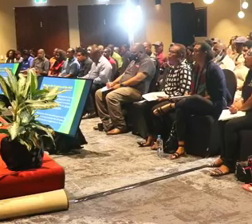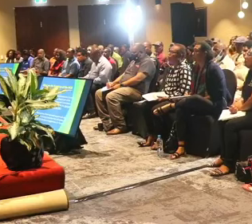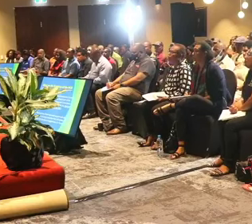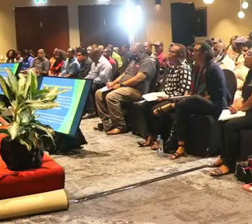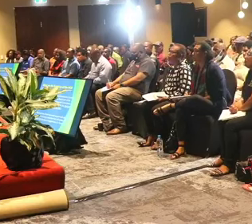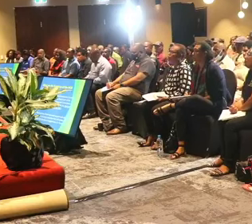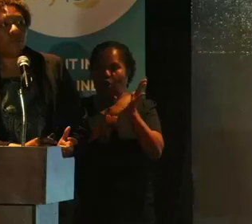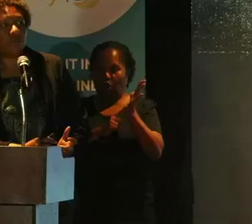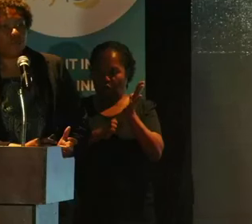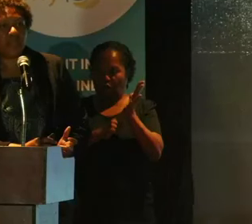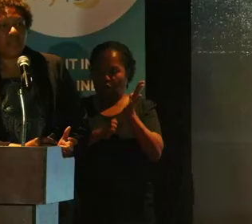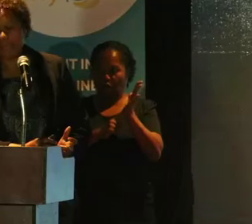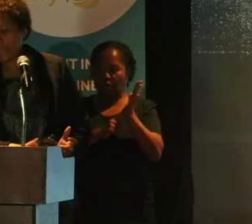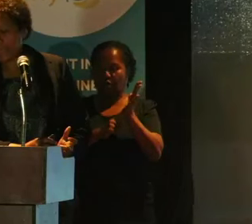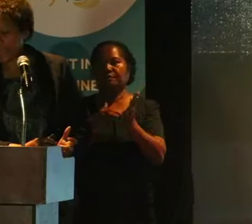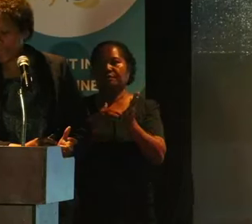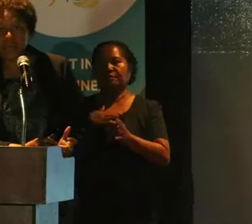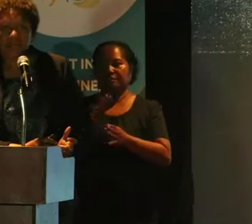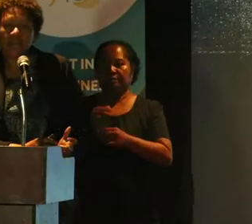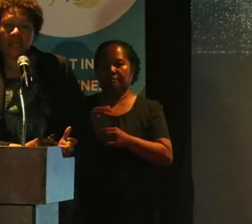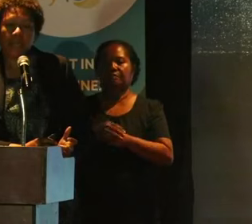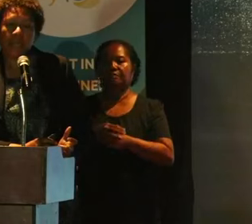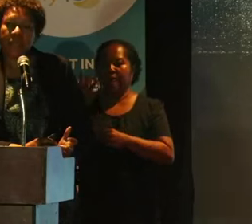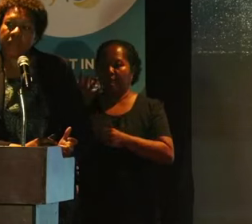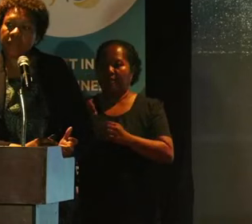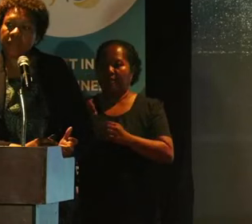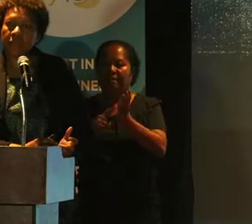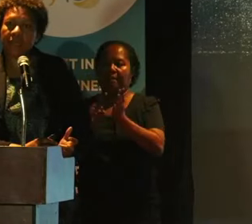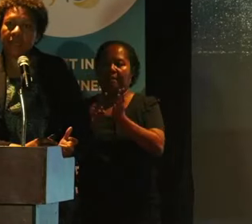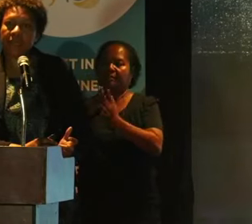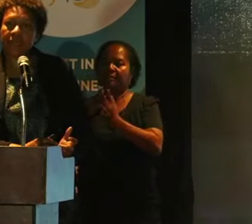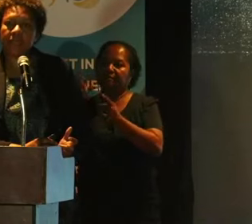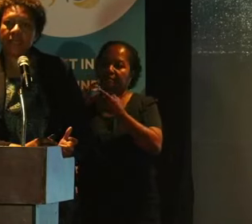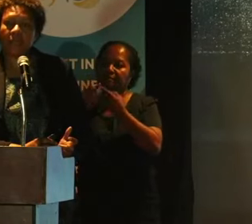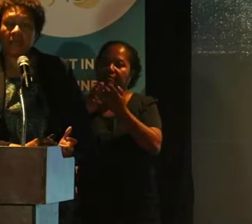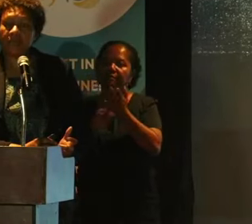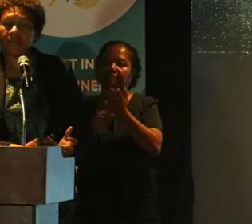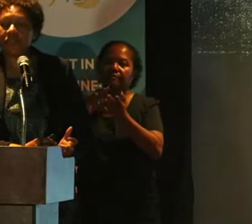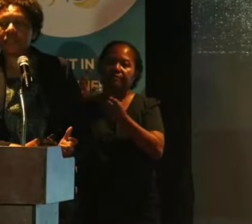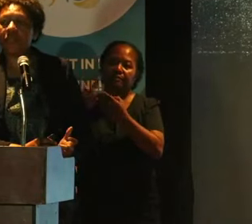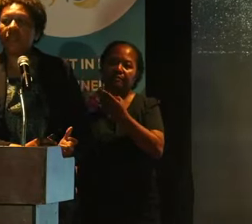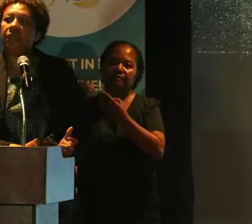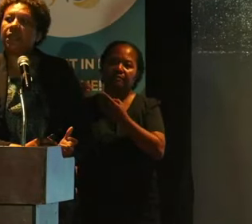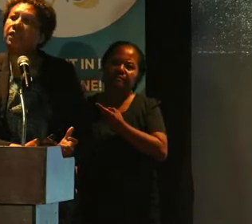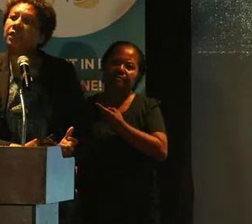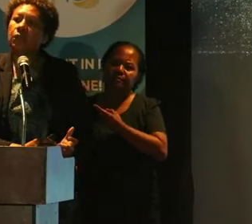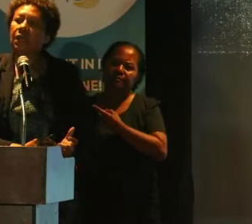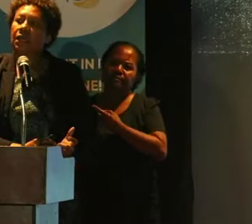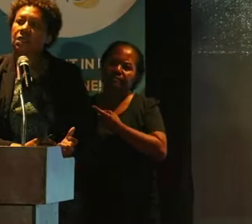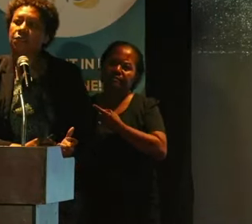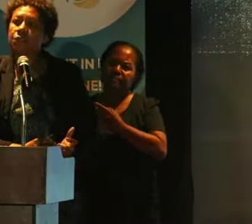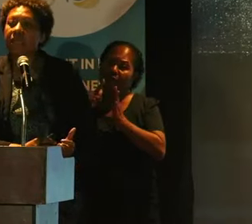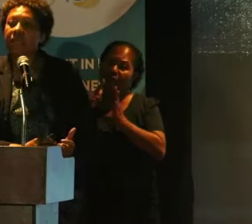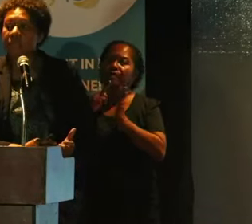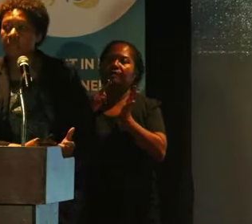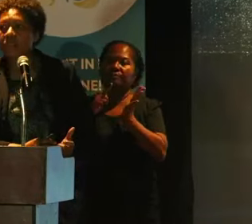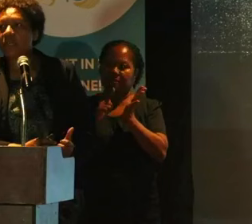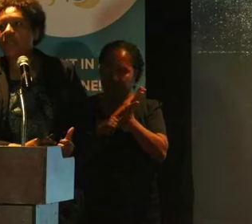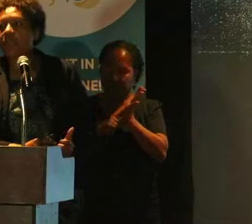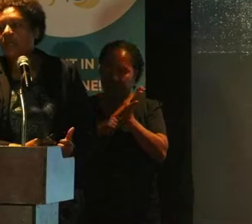licensing applications for trade and liquor. When we receive those licenses, applications rather, the law allows us to